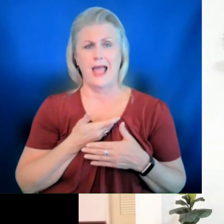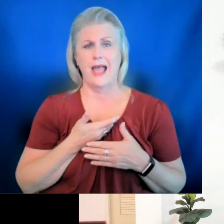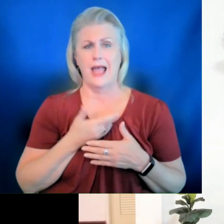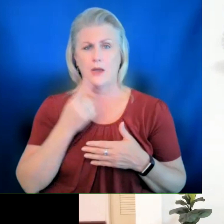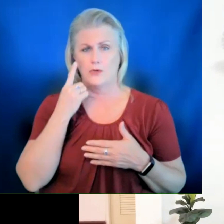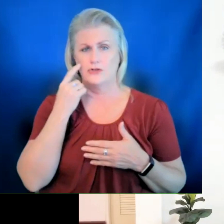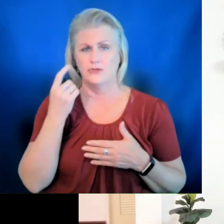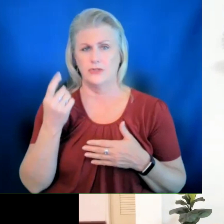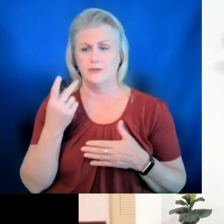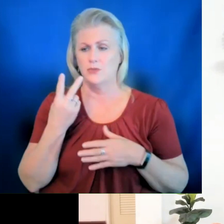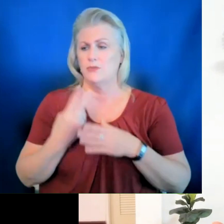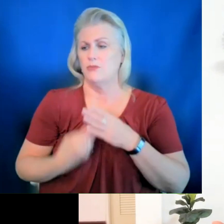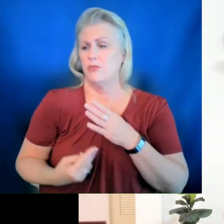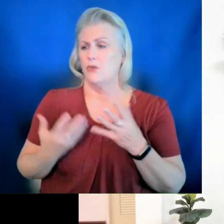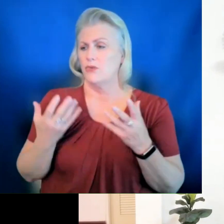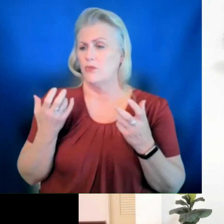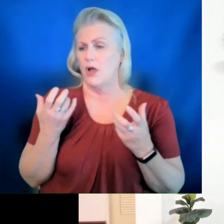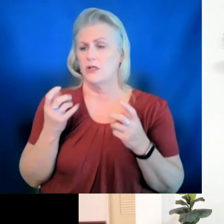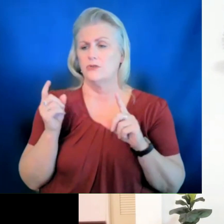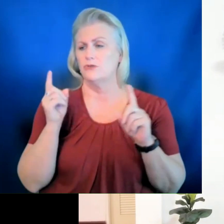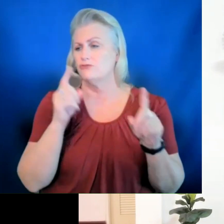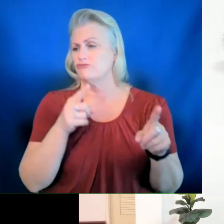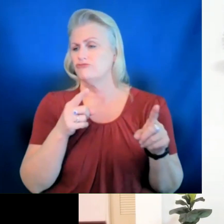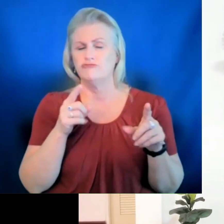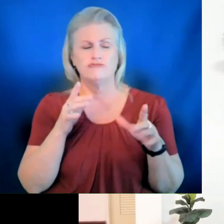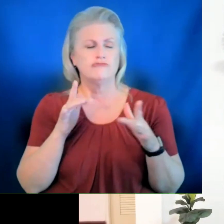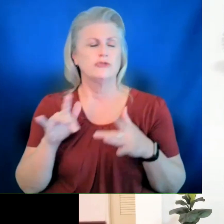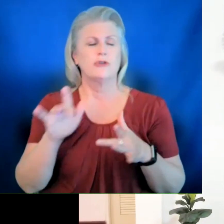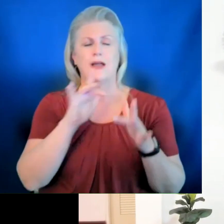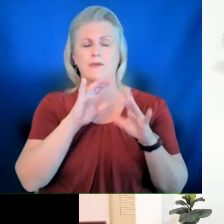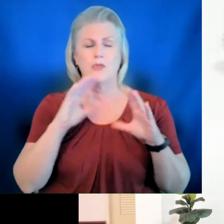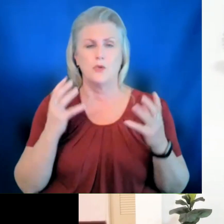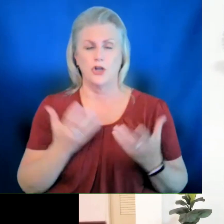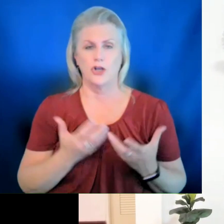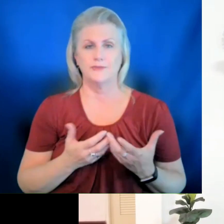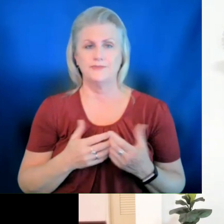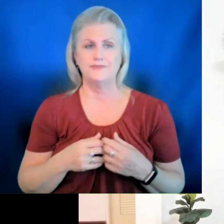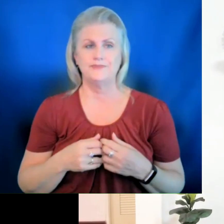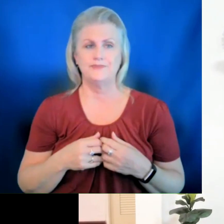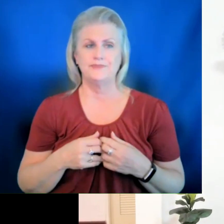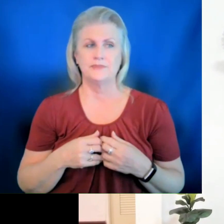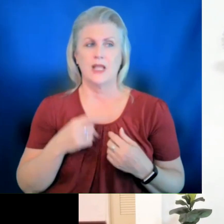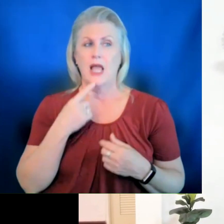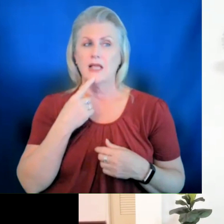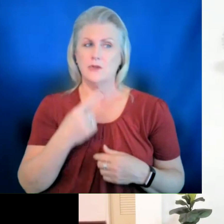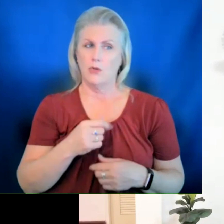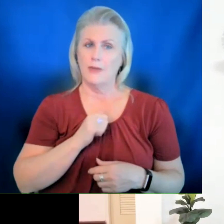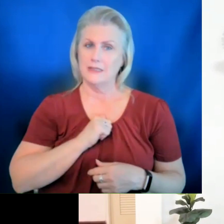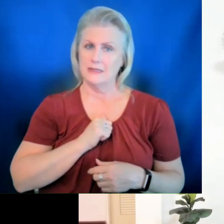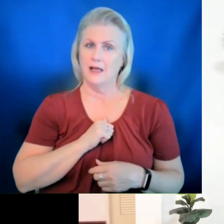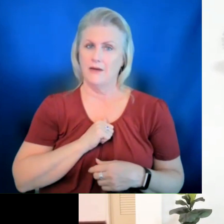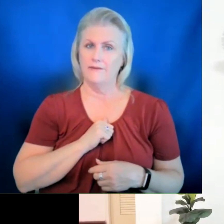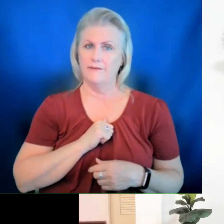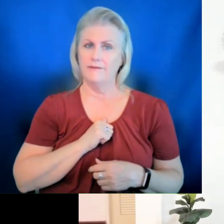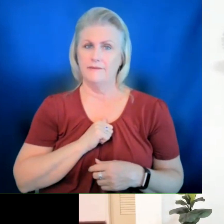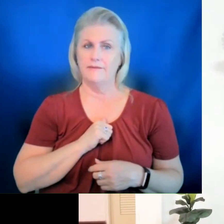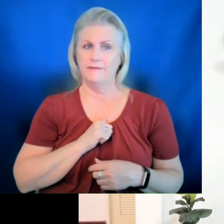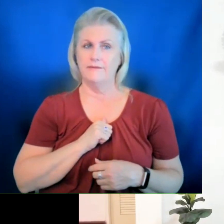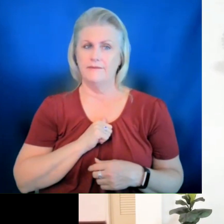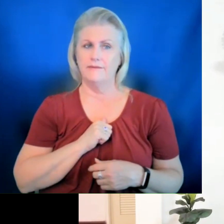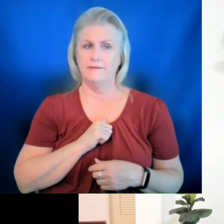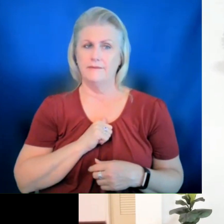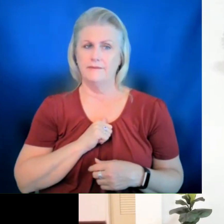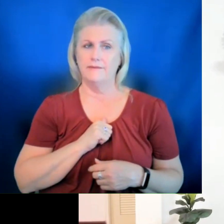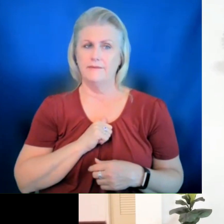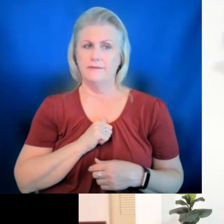our dreams. Both of us, we wanted to go and travel the world. And I told to myself